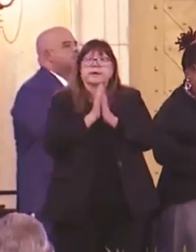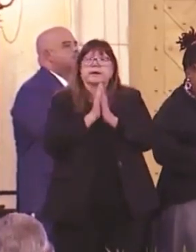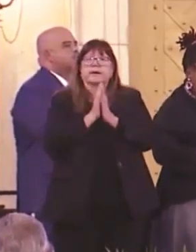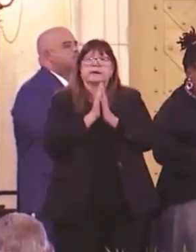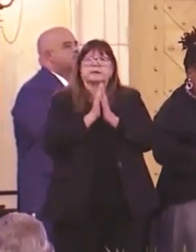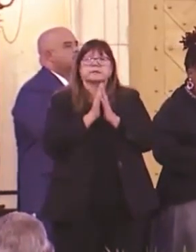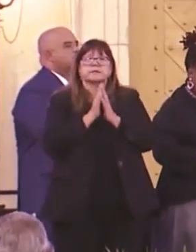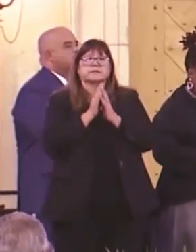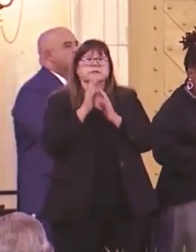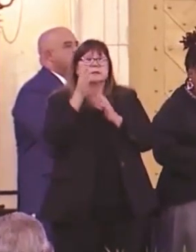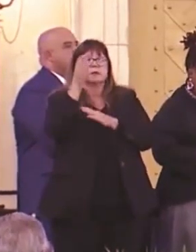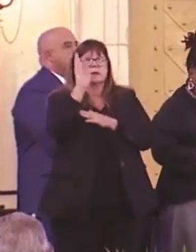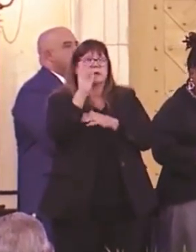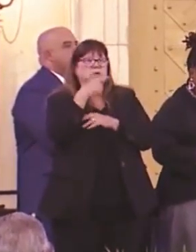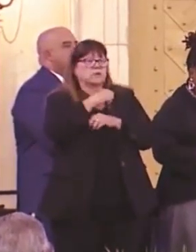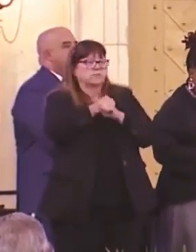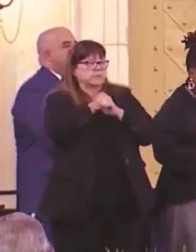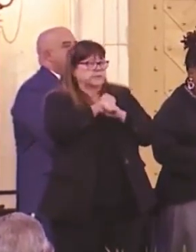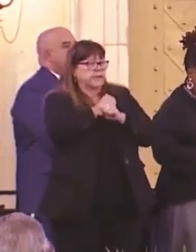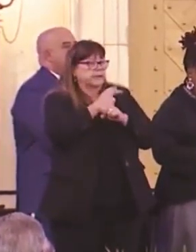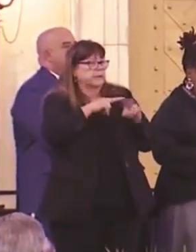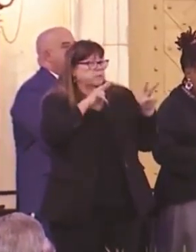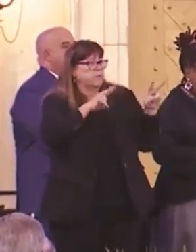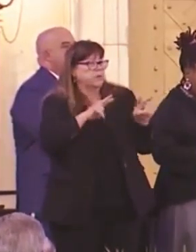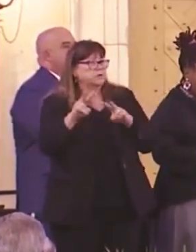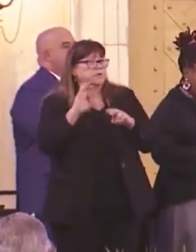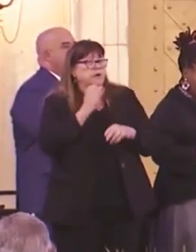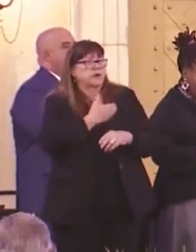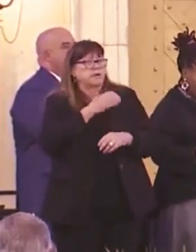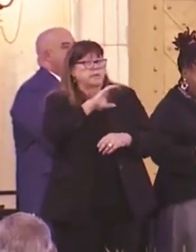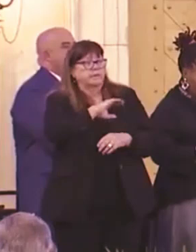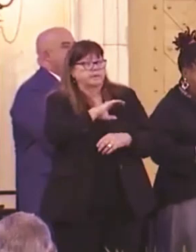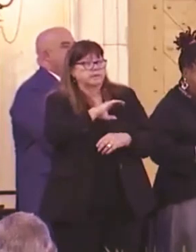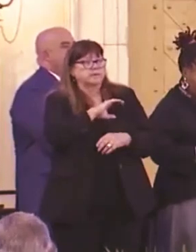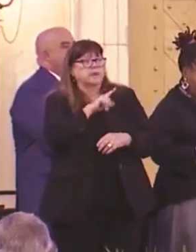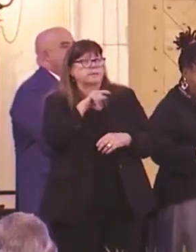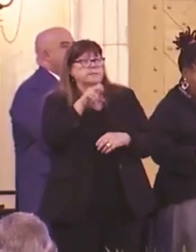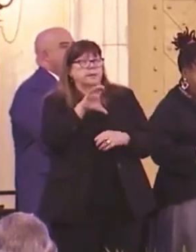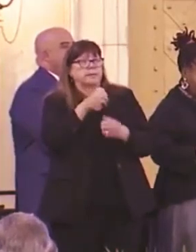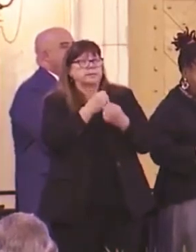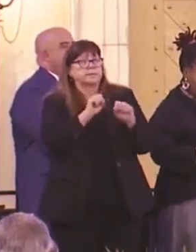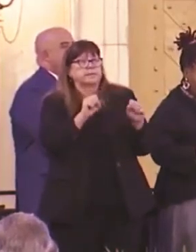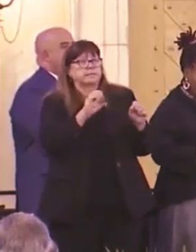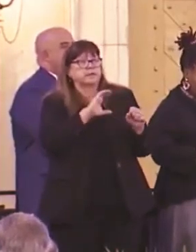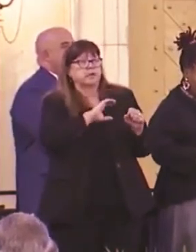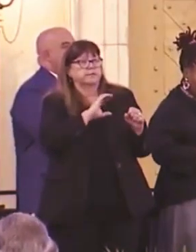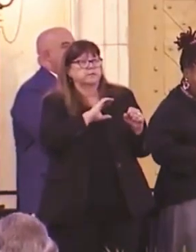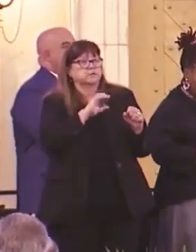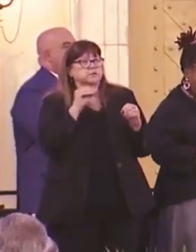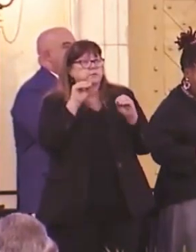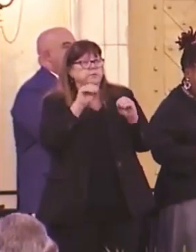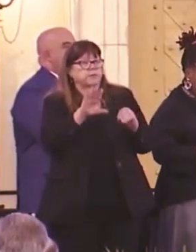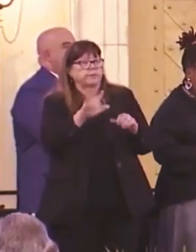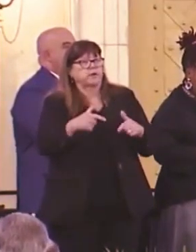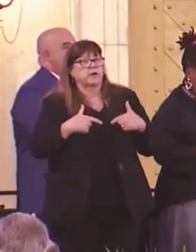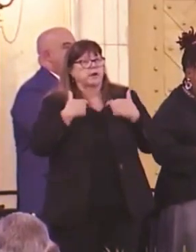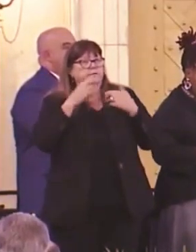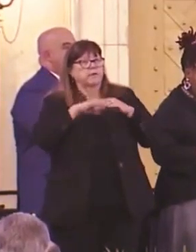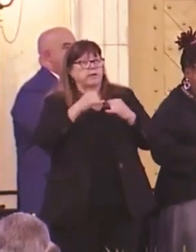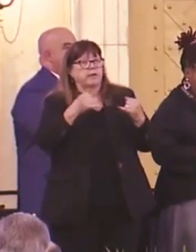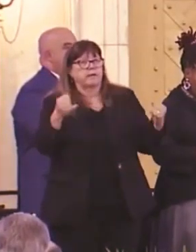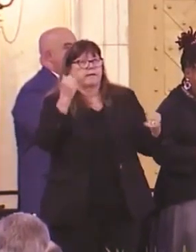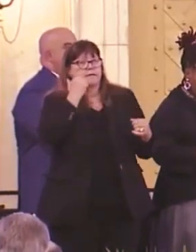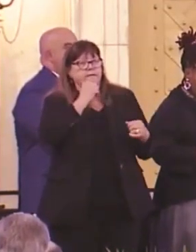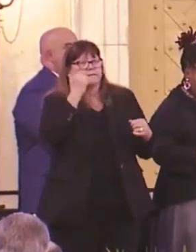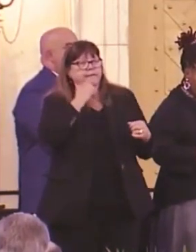God, to protect and watch over our law enforcement and public safety officers who put their lives on the line